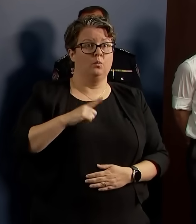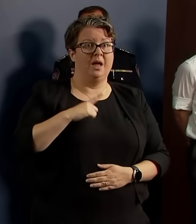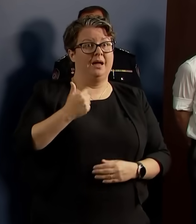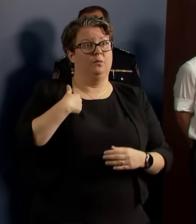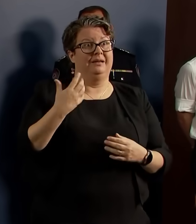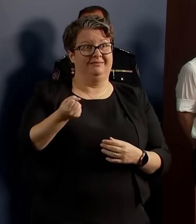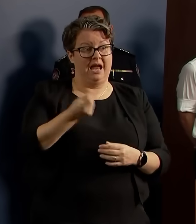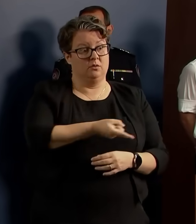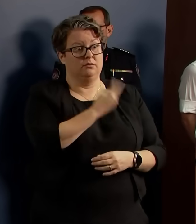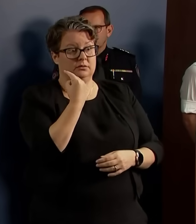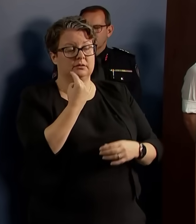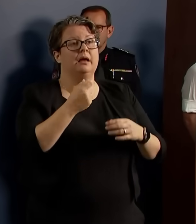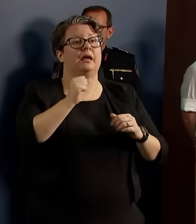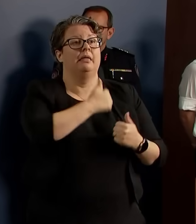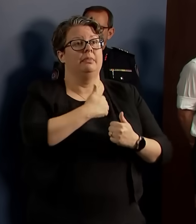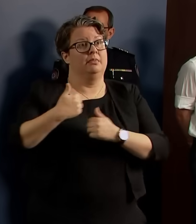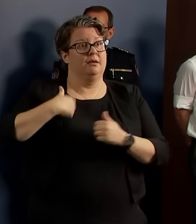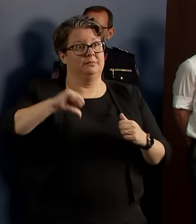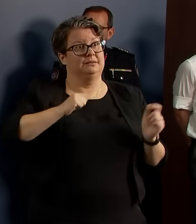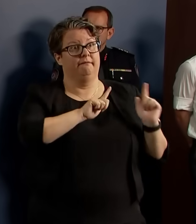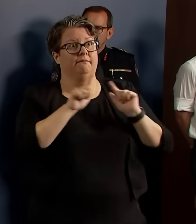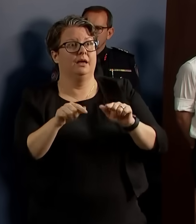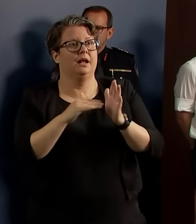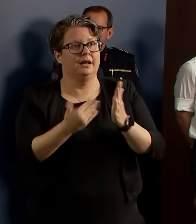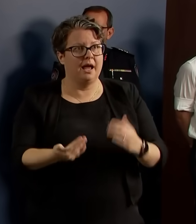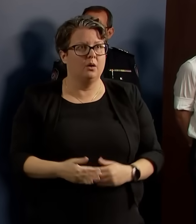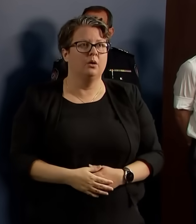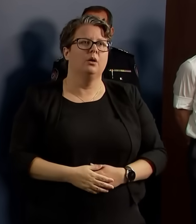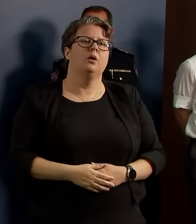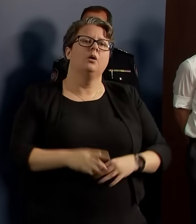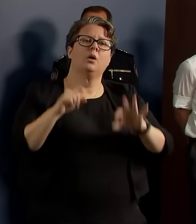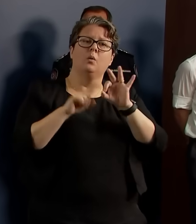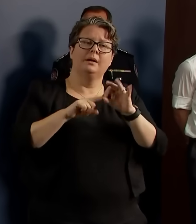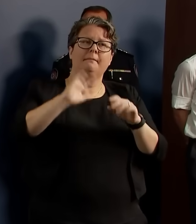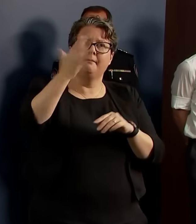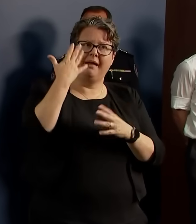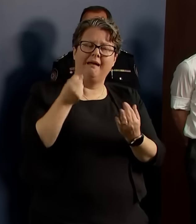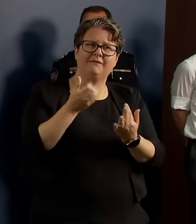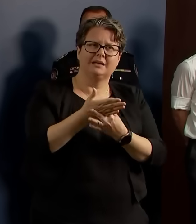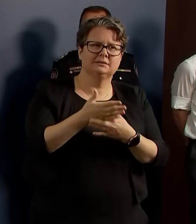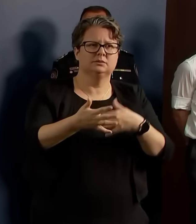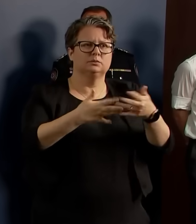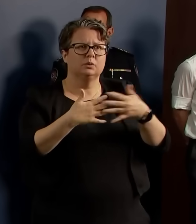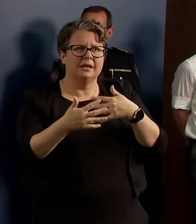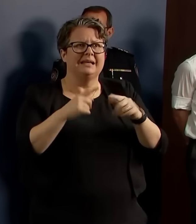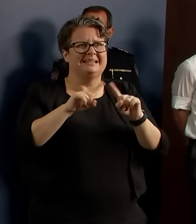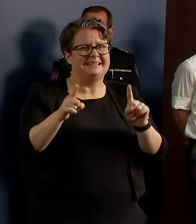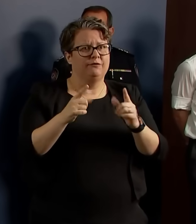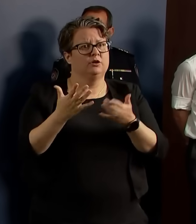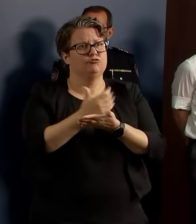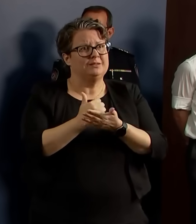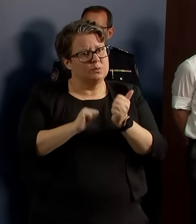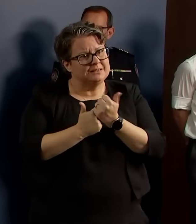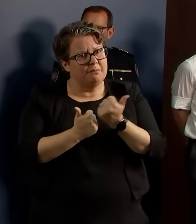ADF personnel now is that while Queensland had access both internally and through other states to a range of resources leading up to